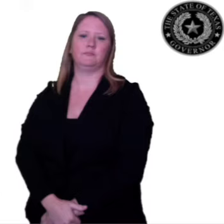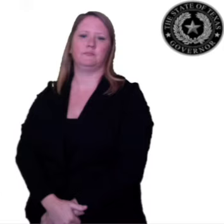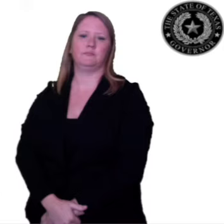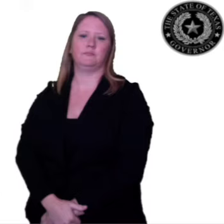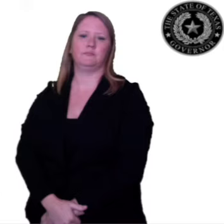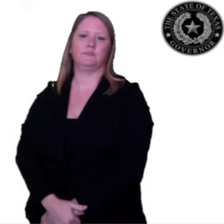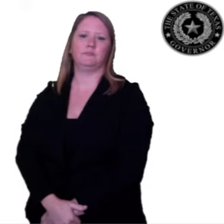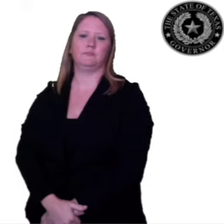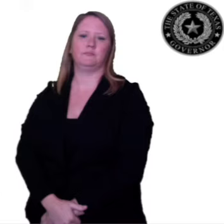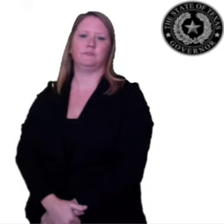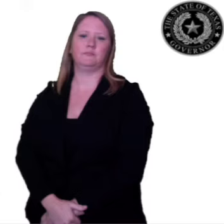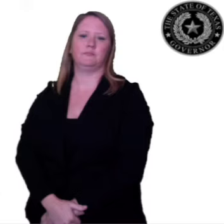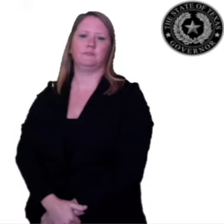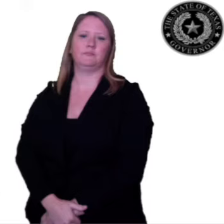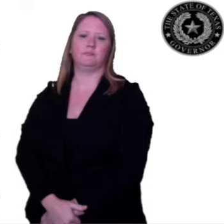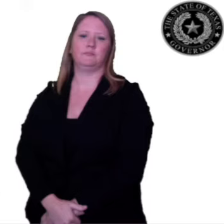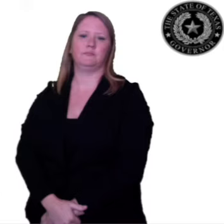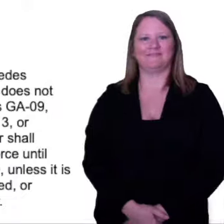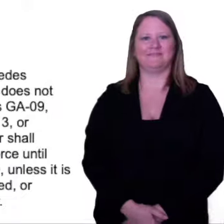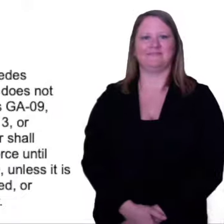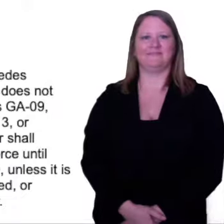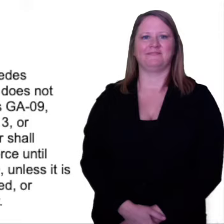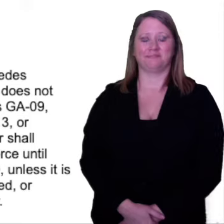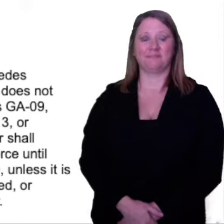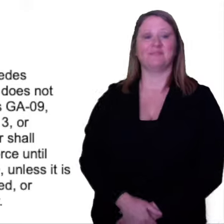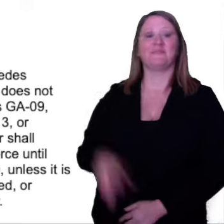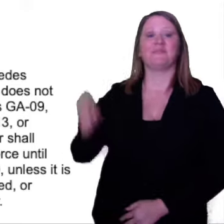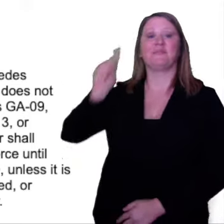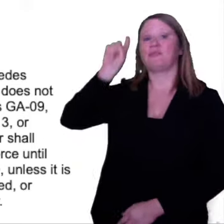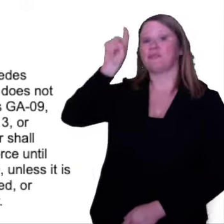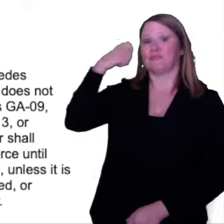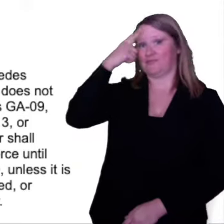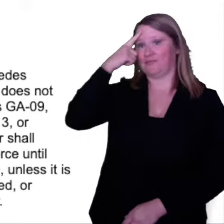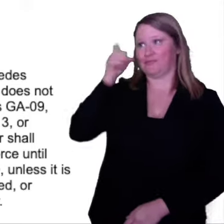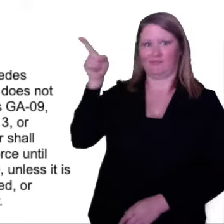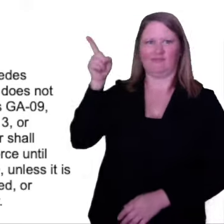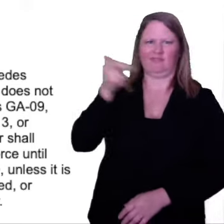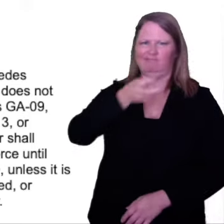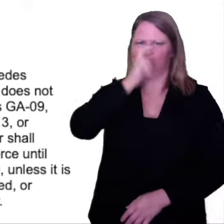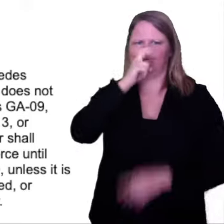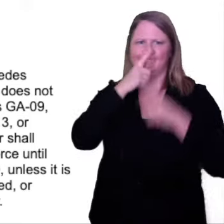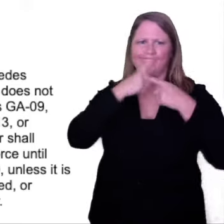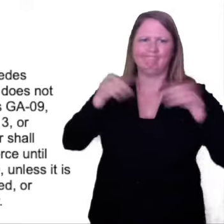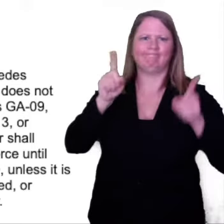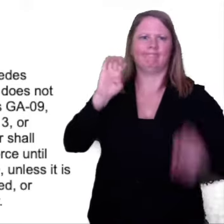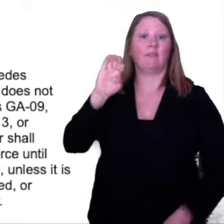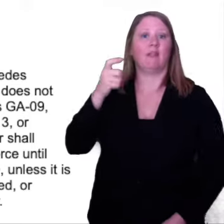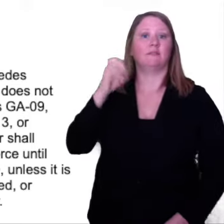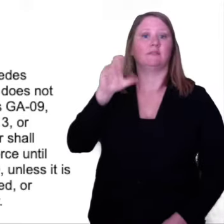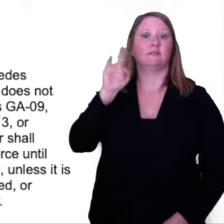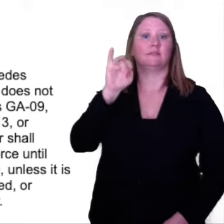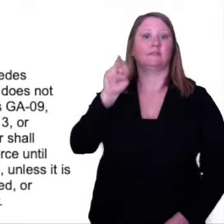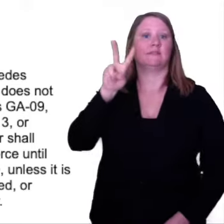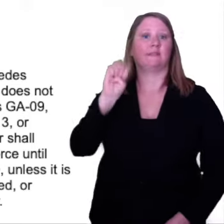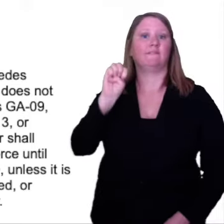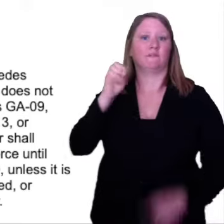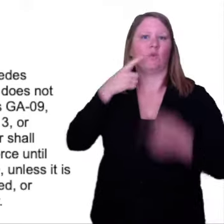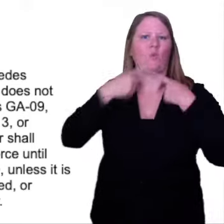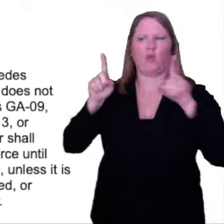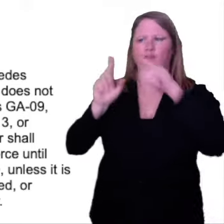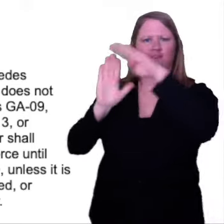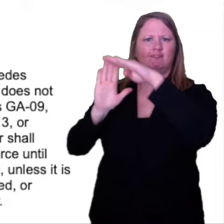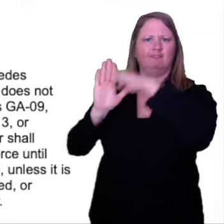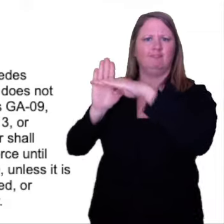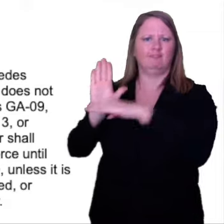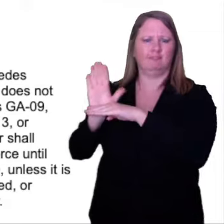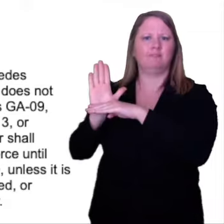are consistent with this executive order. This executive order supersedes Executive Order GA-14, but does